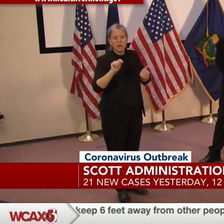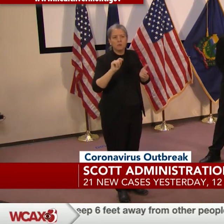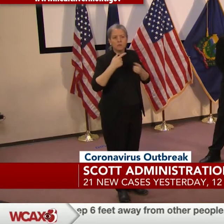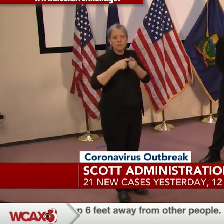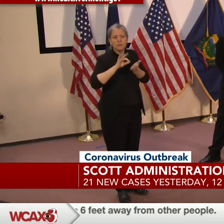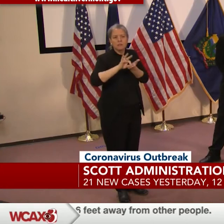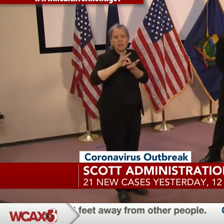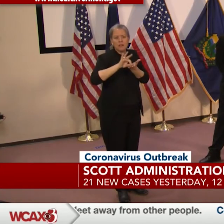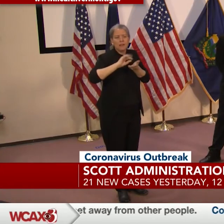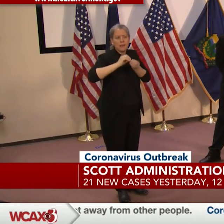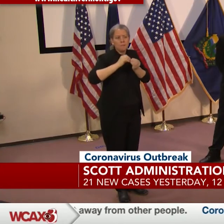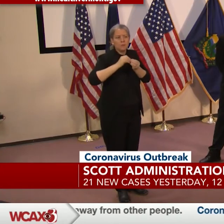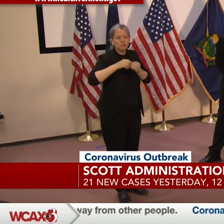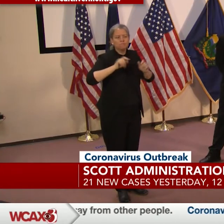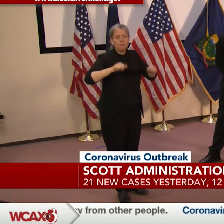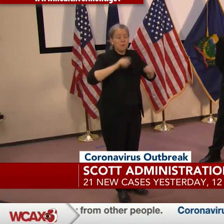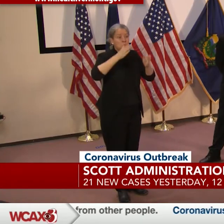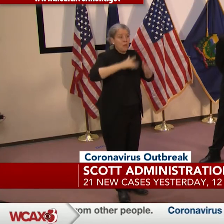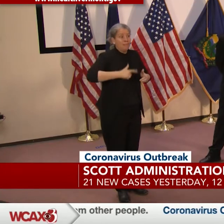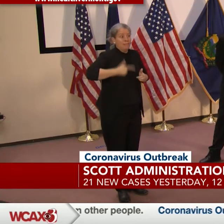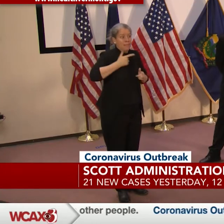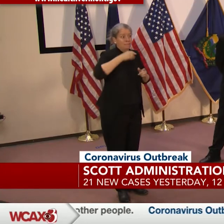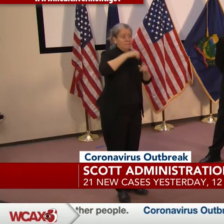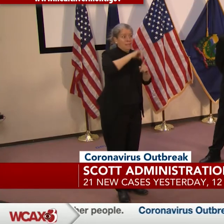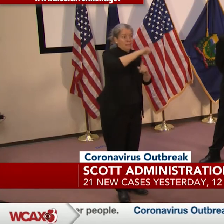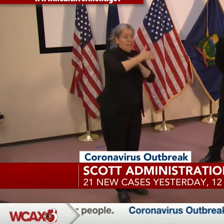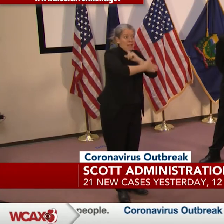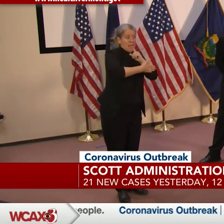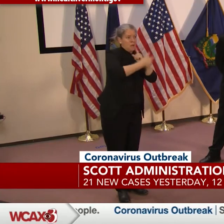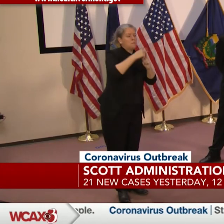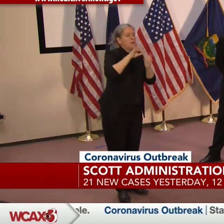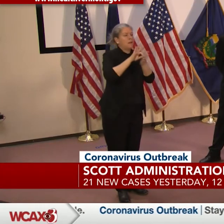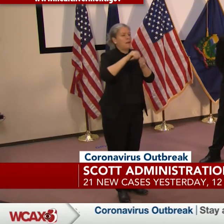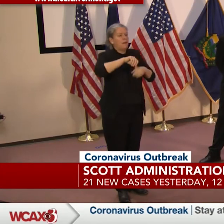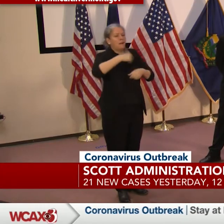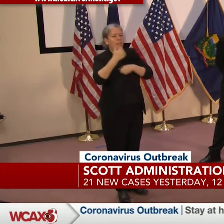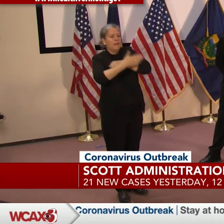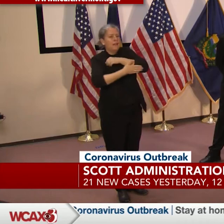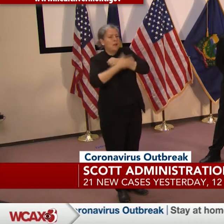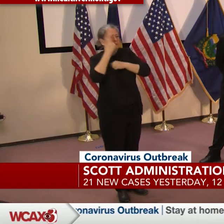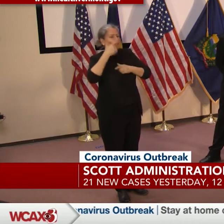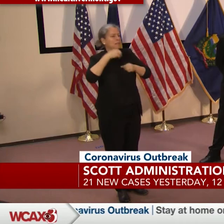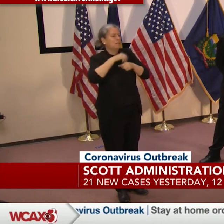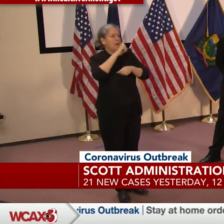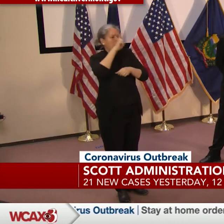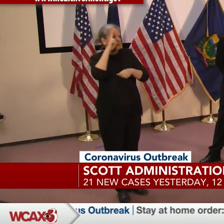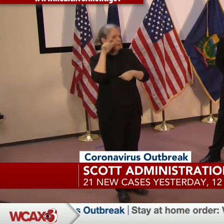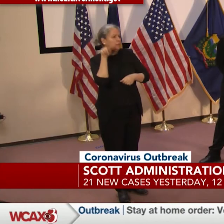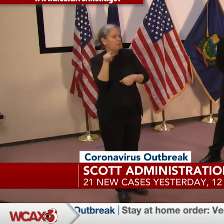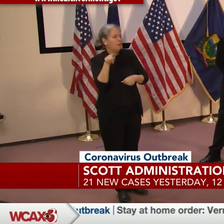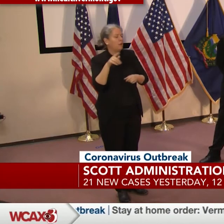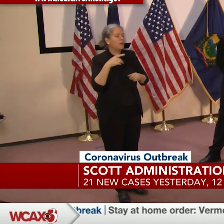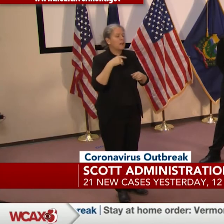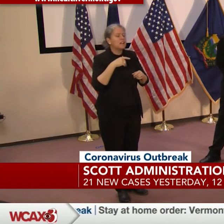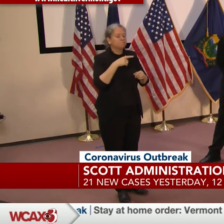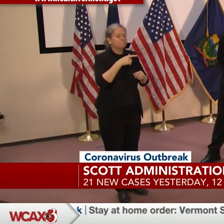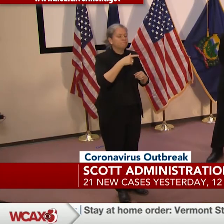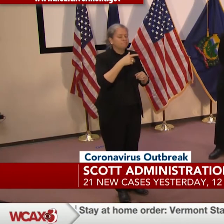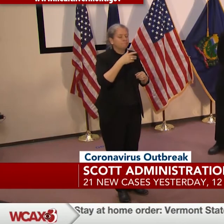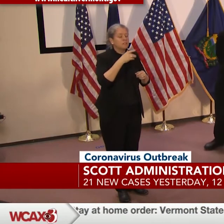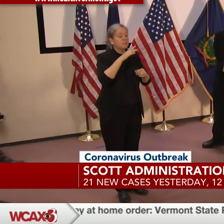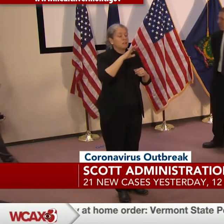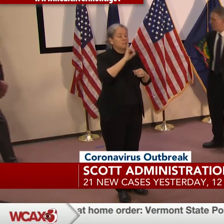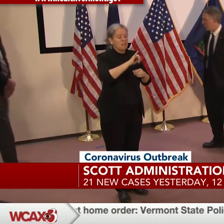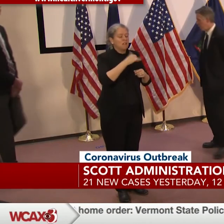some answers for you on the first part of your question. The second part of your question is the medical question, and I'll leave it to Dr. Levine.